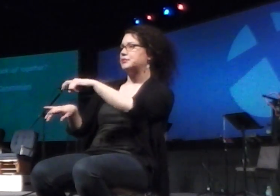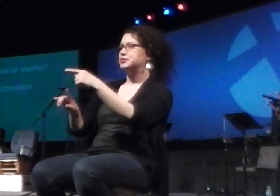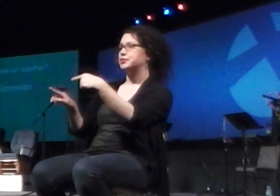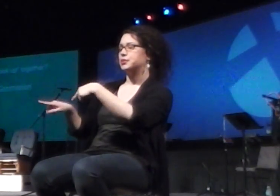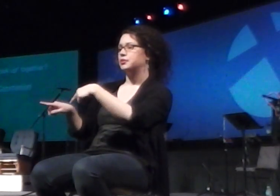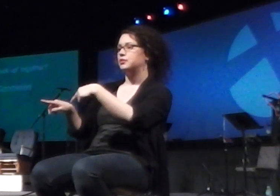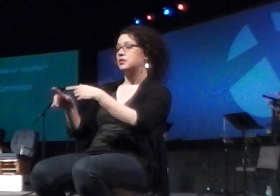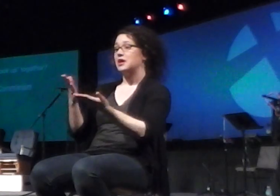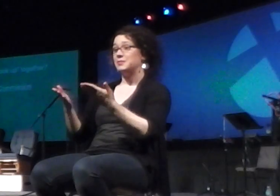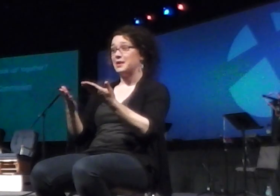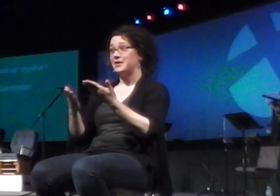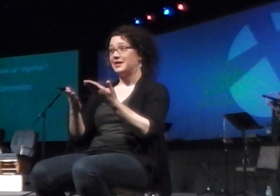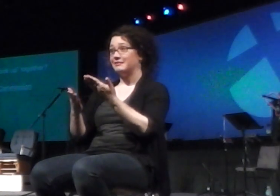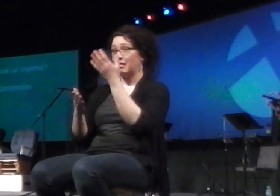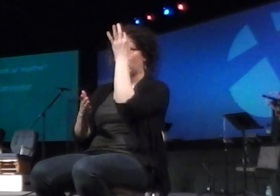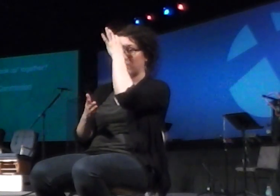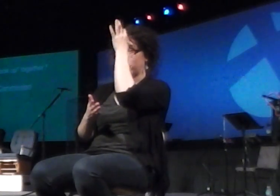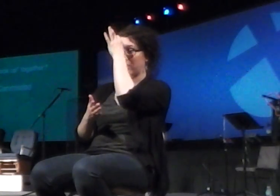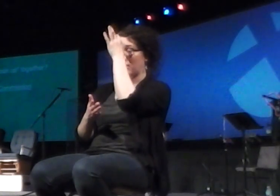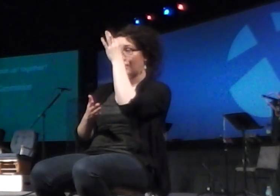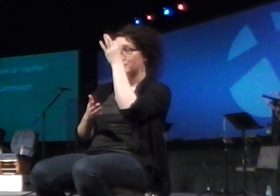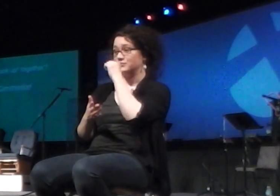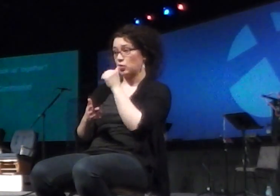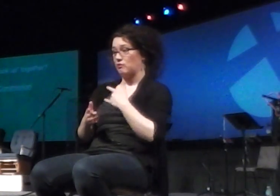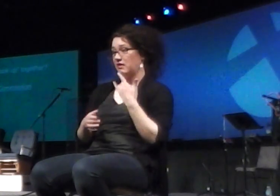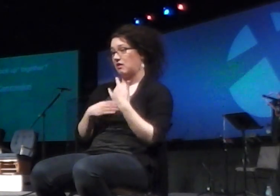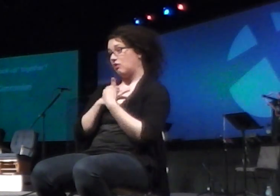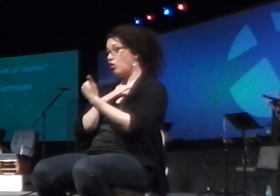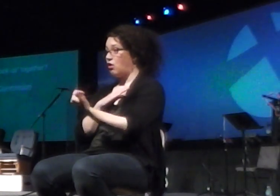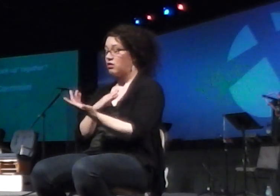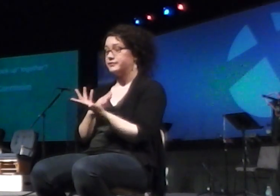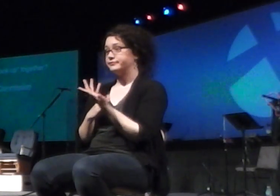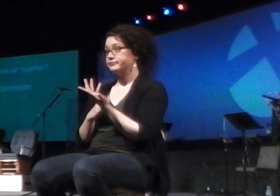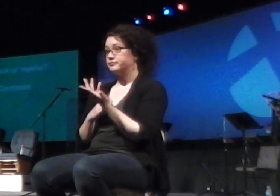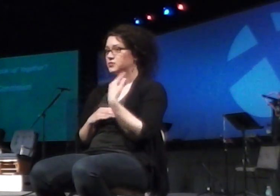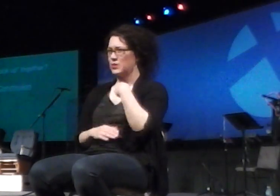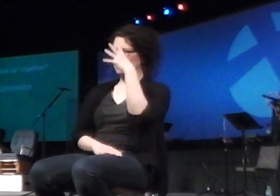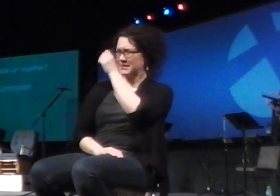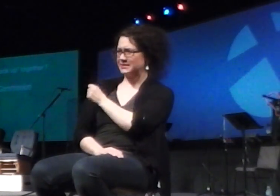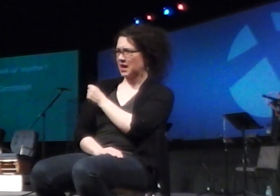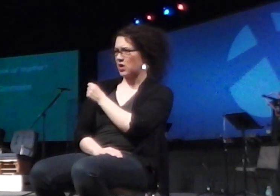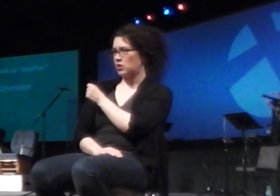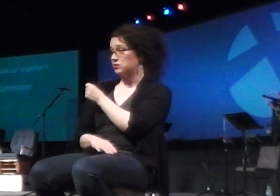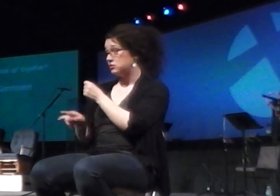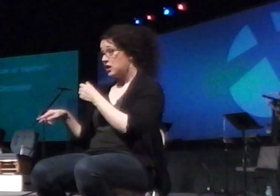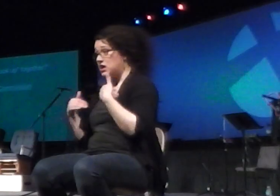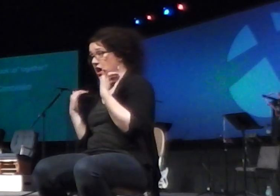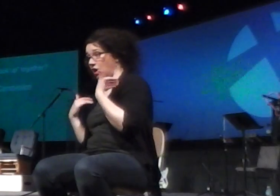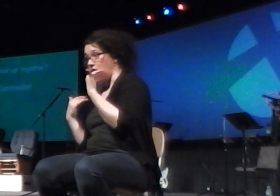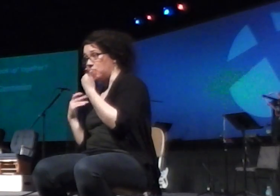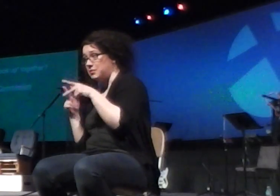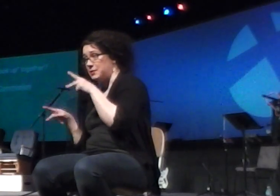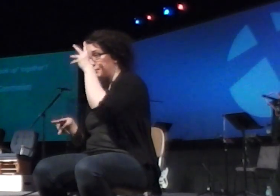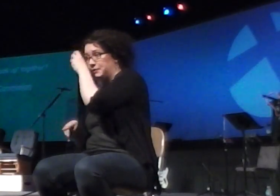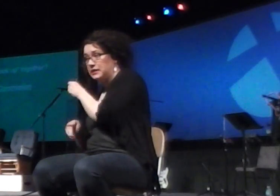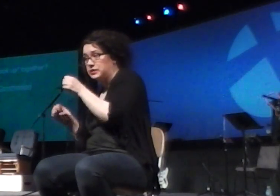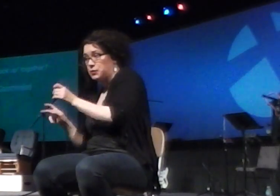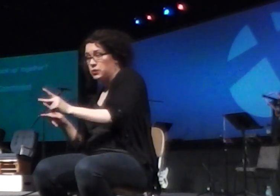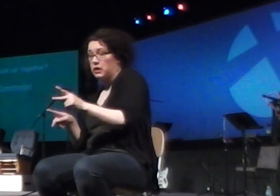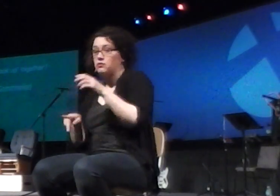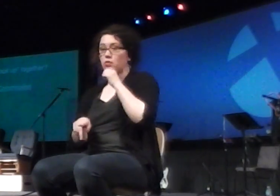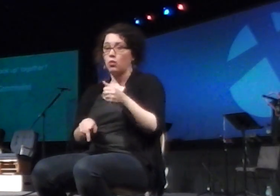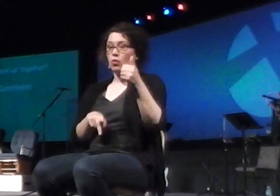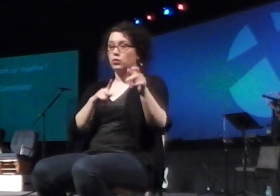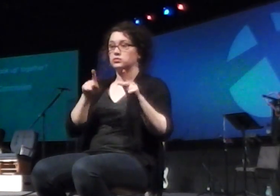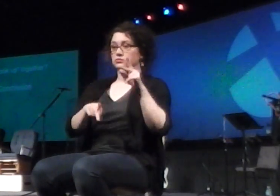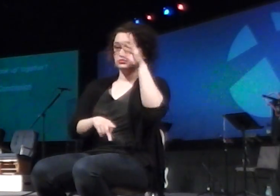or called to it. And oftentimes, I think we miss out. The younger generation misses out, but the older generation also misses out. It's in a calling and a